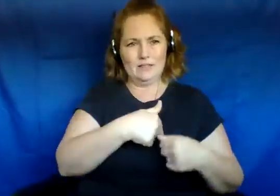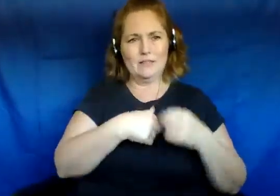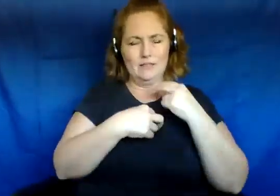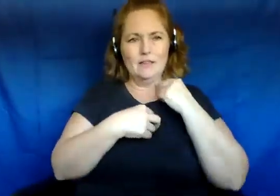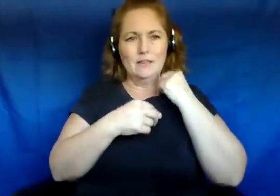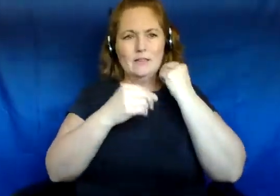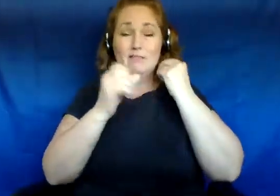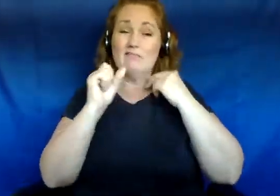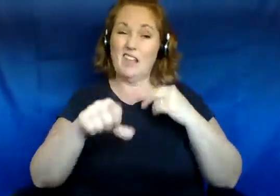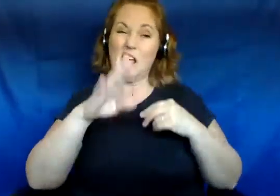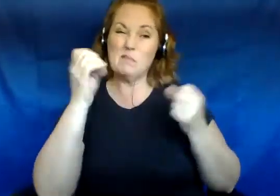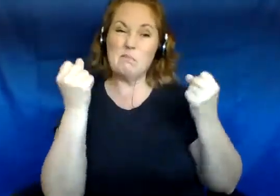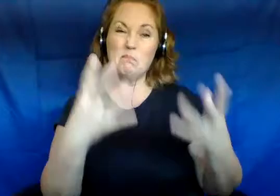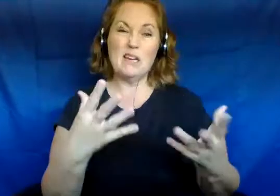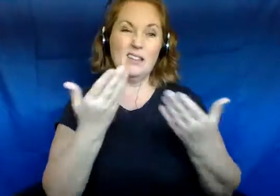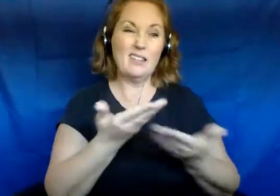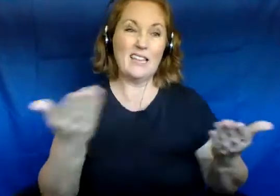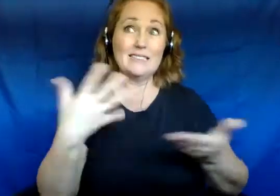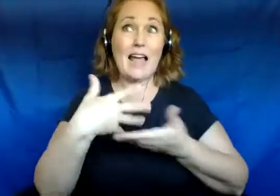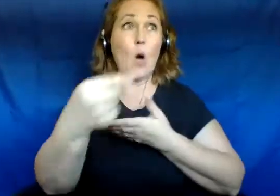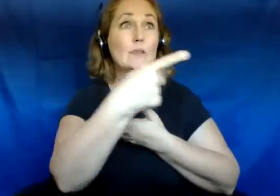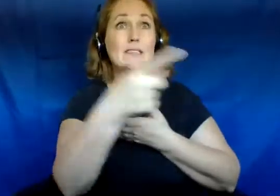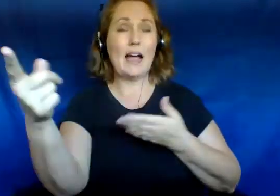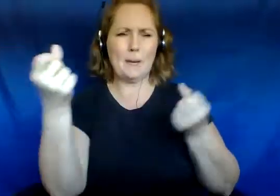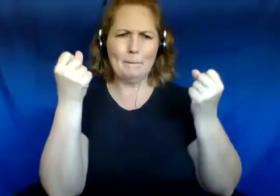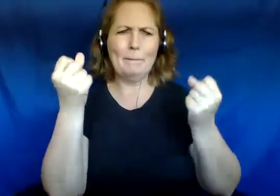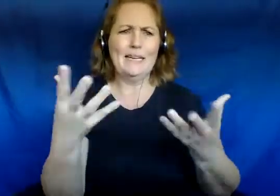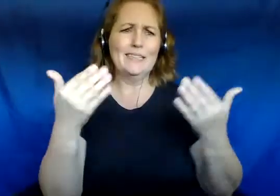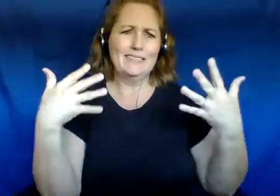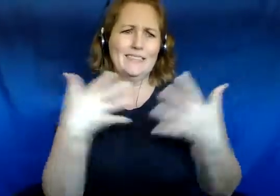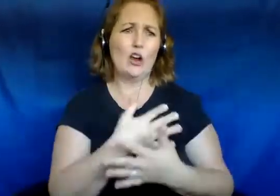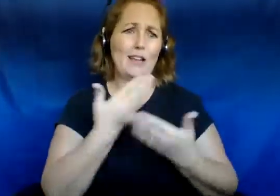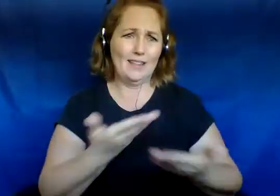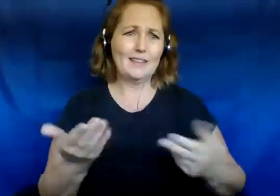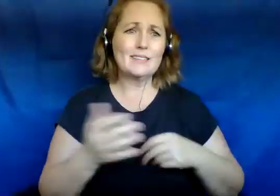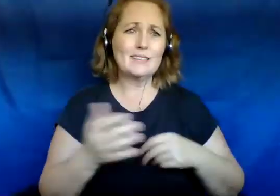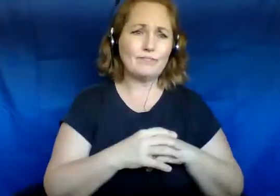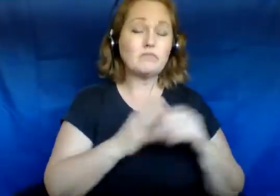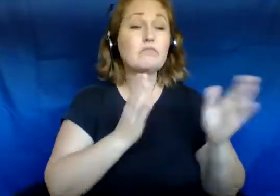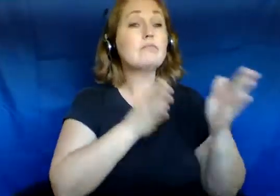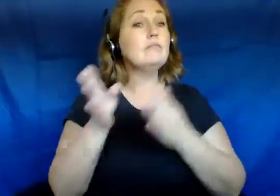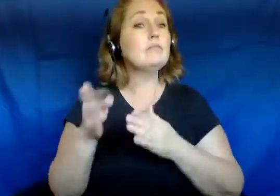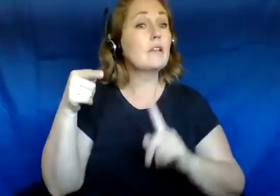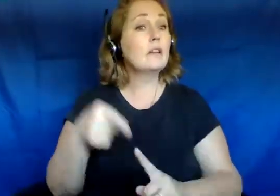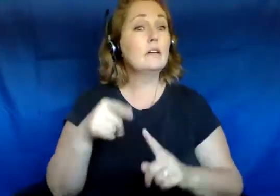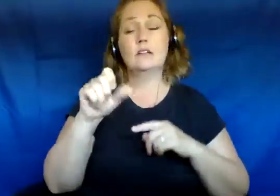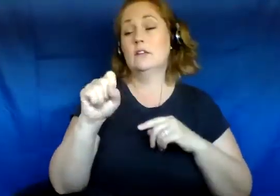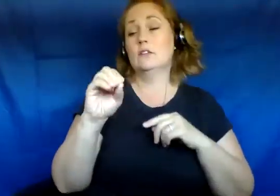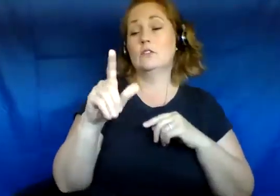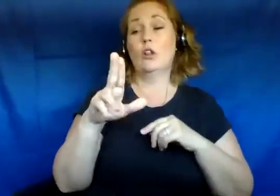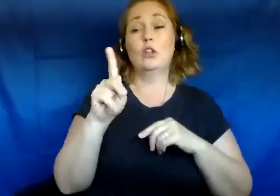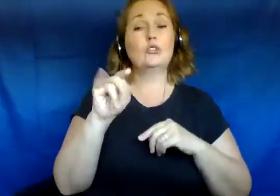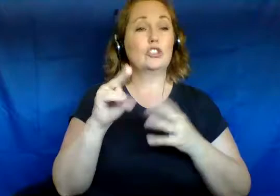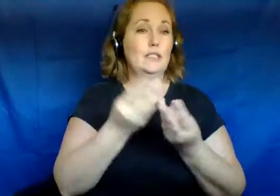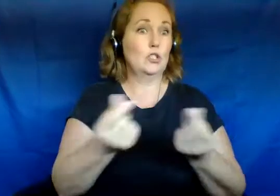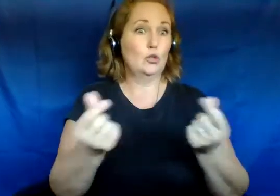a lot of scary things going outside of us. Okay, let's go to the solution.